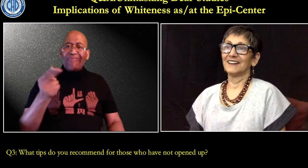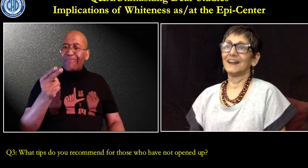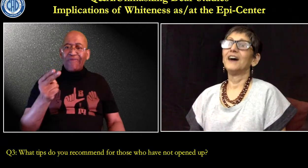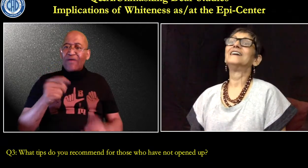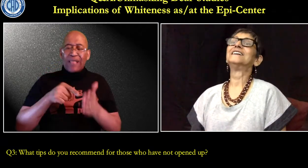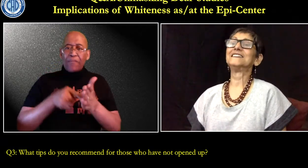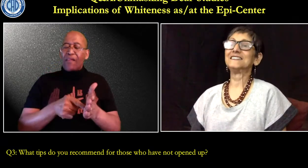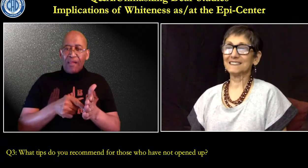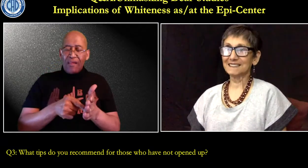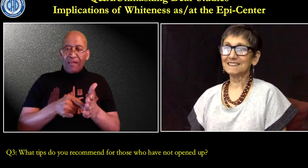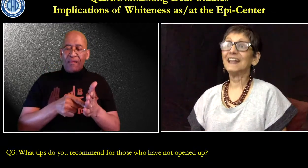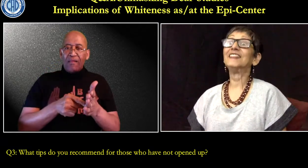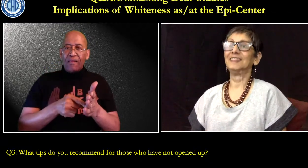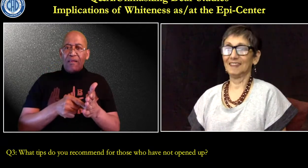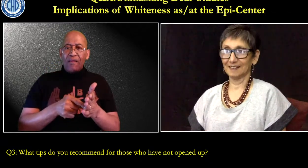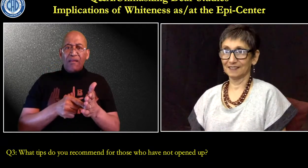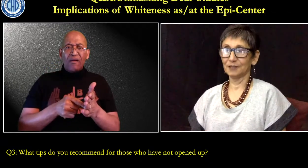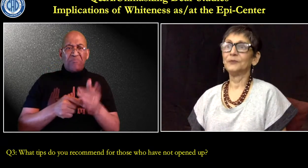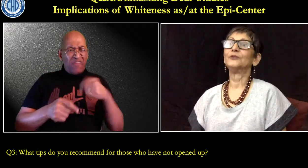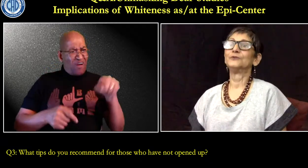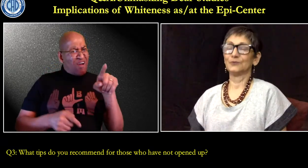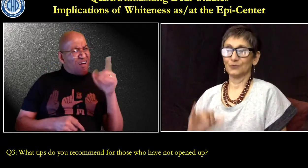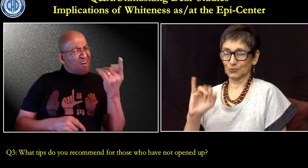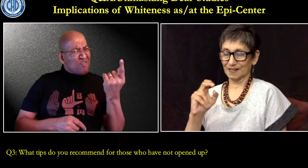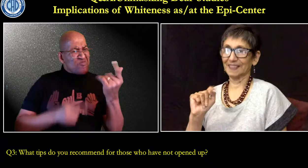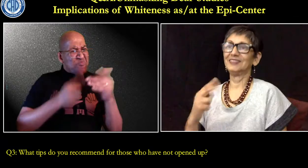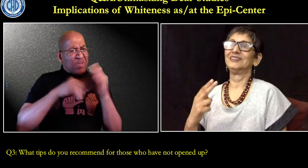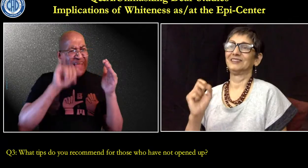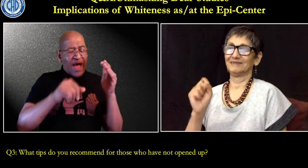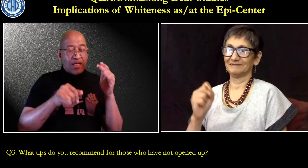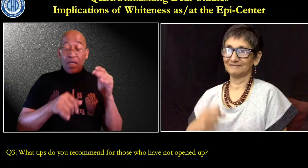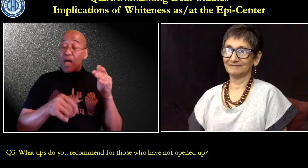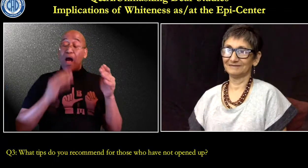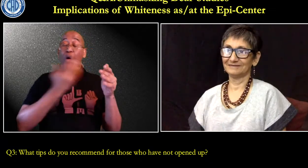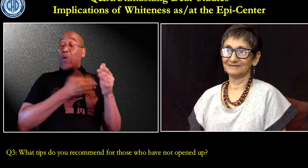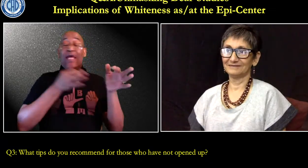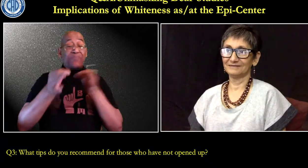the what the history is related to deaf slavery.